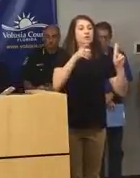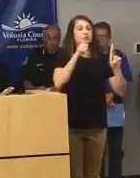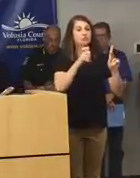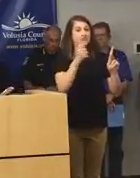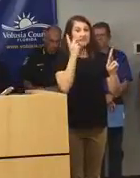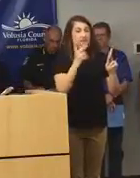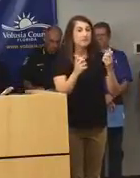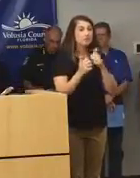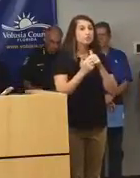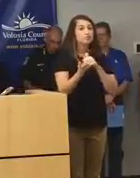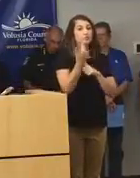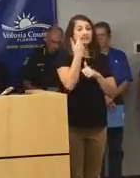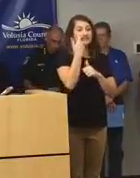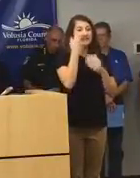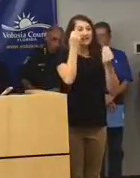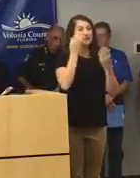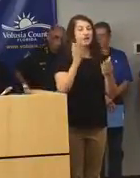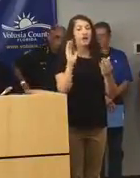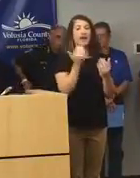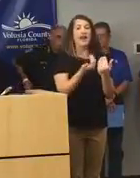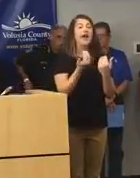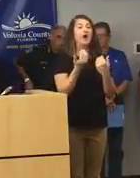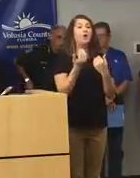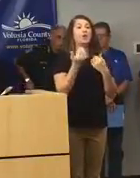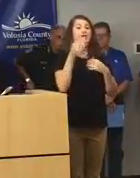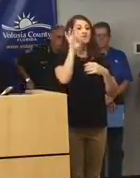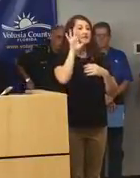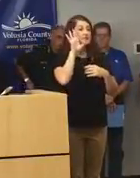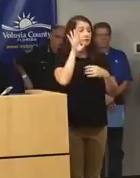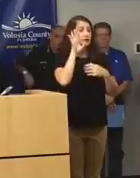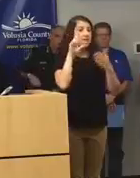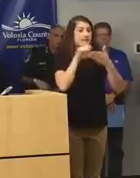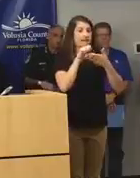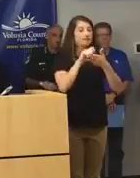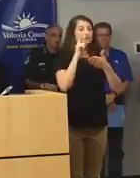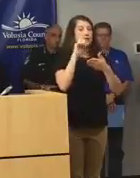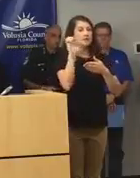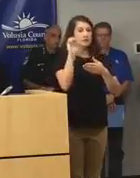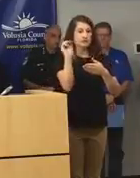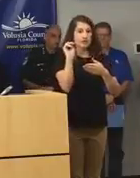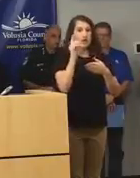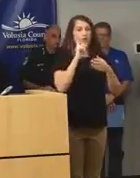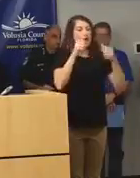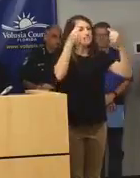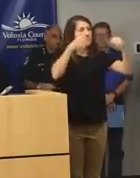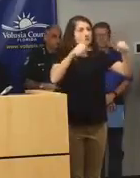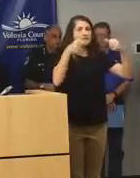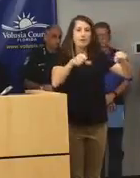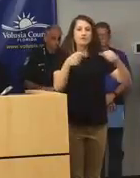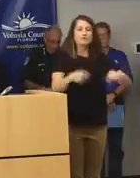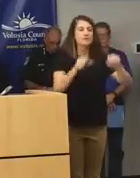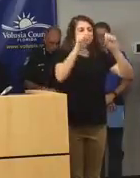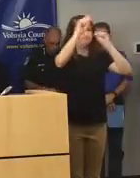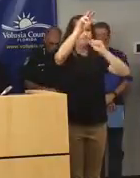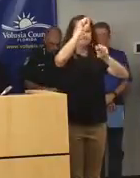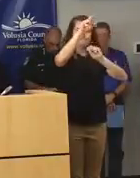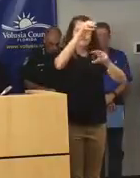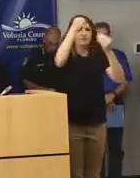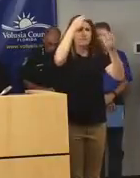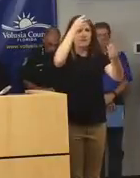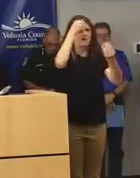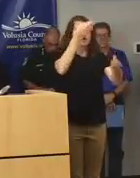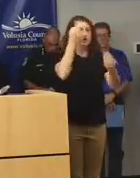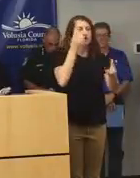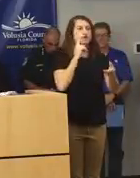latest information on our county's emergency management Facebook page. We're continuously posting updates for